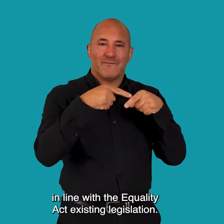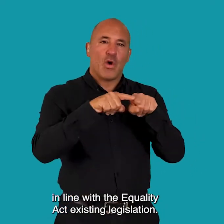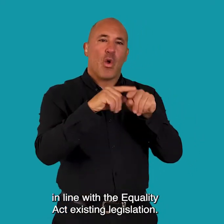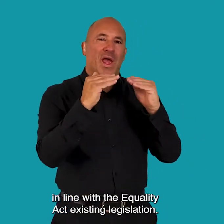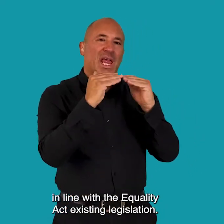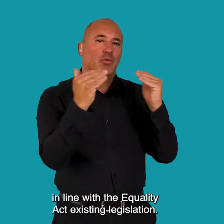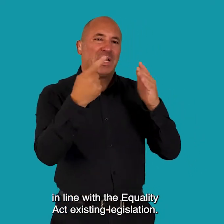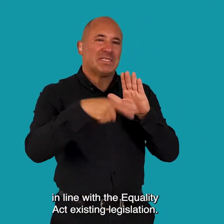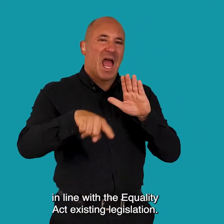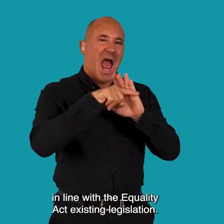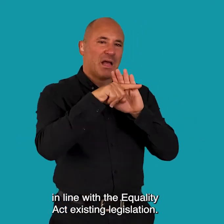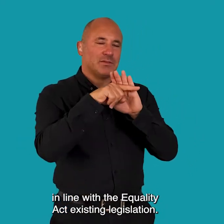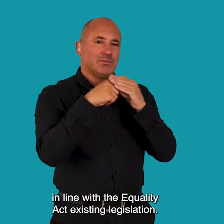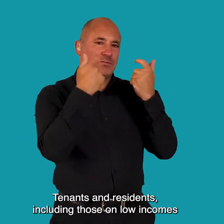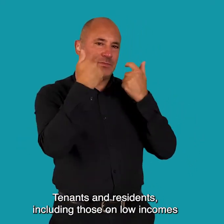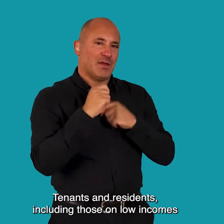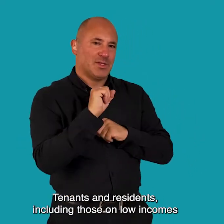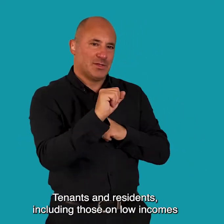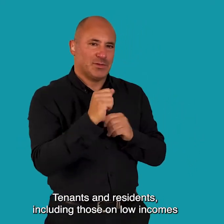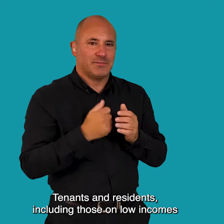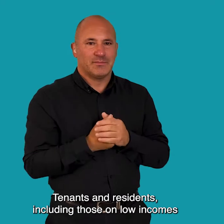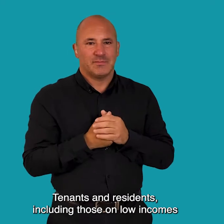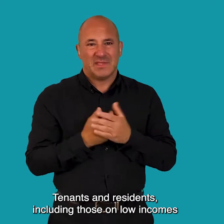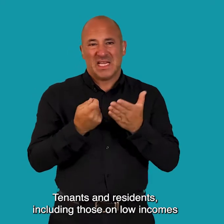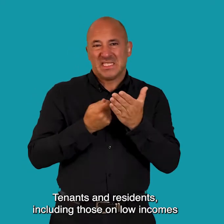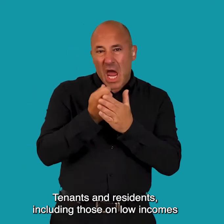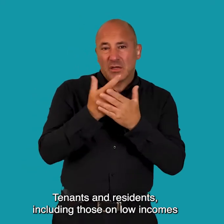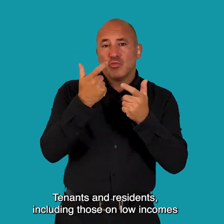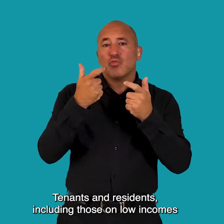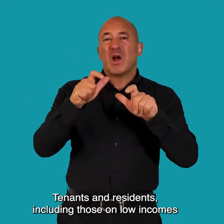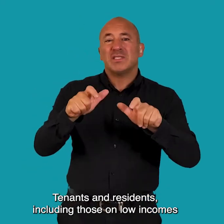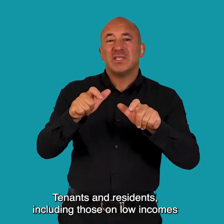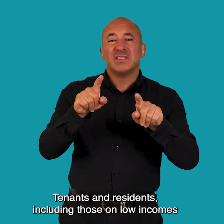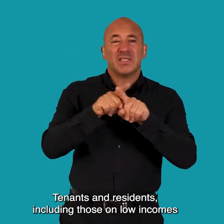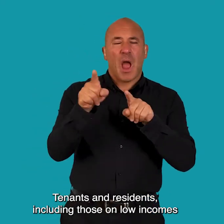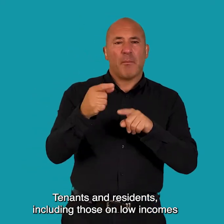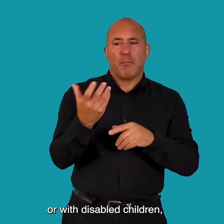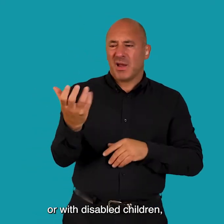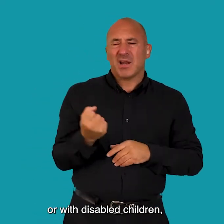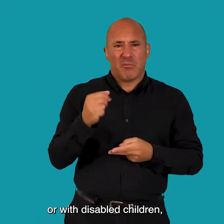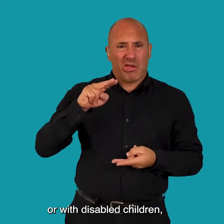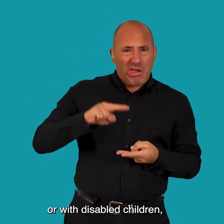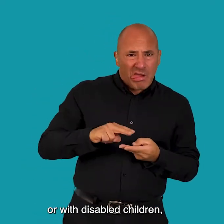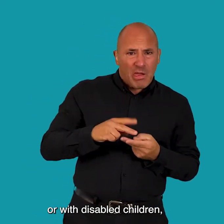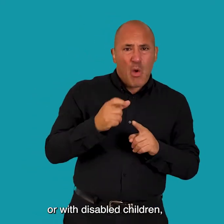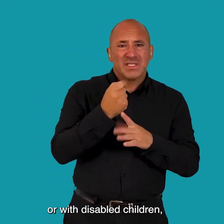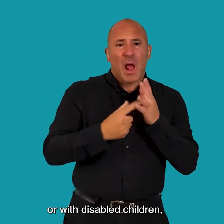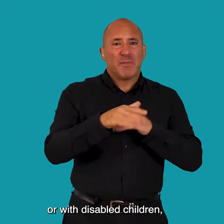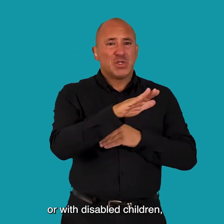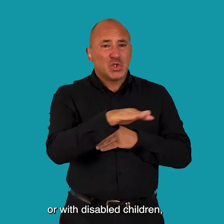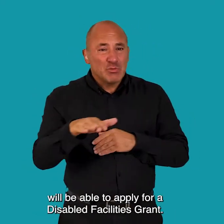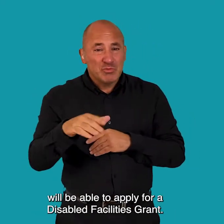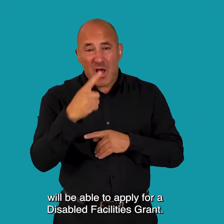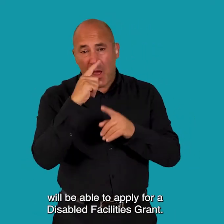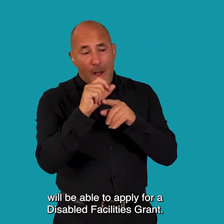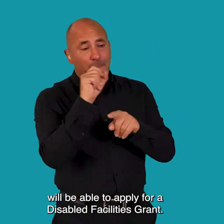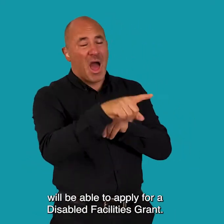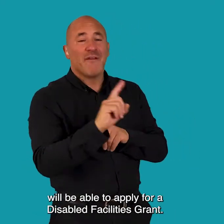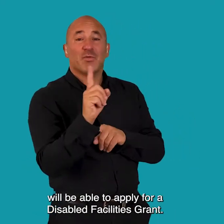existing legislation. Tenants and residents, including those on low incomes or with disabled children, will be able to apply for